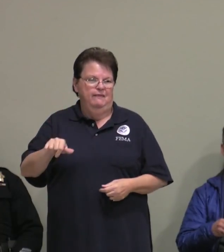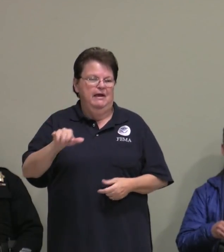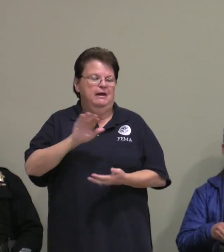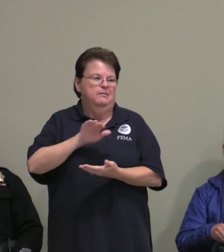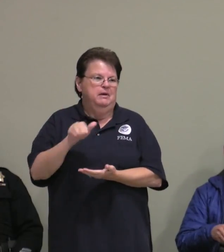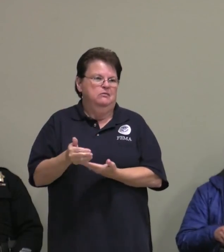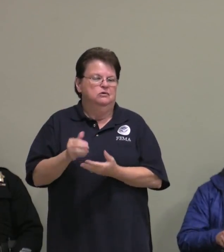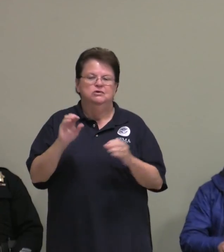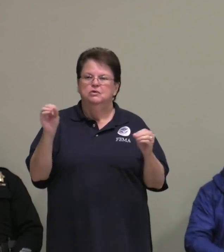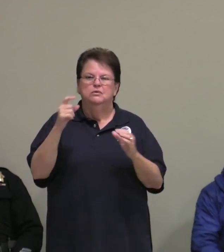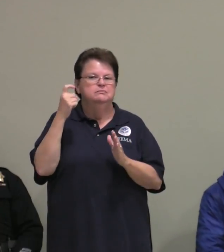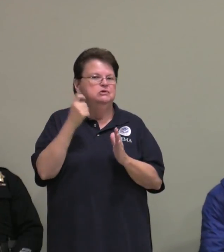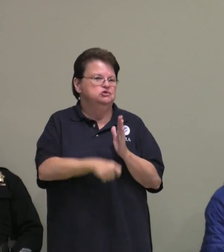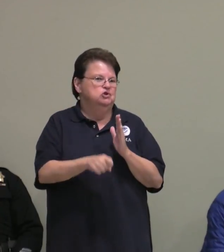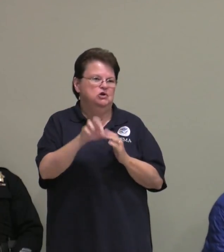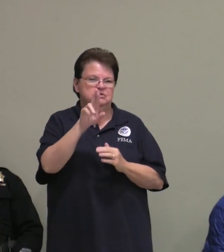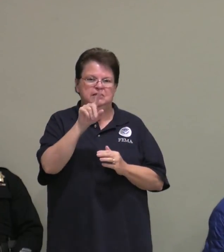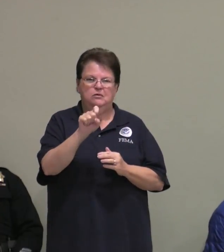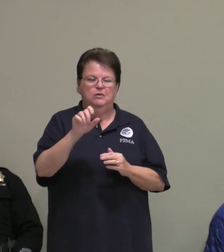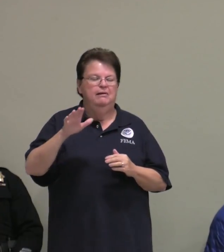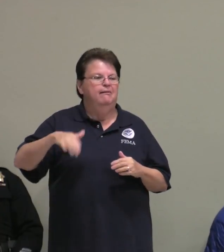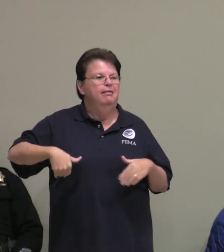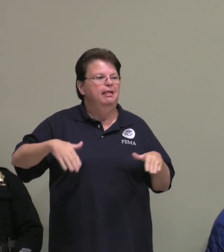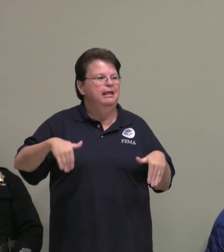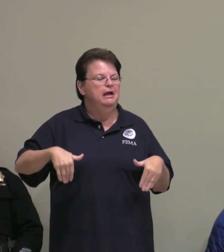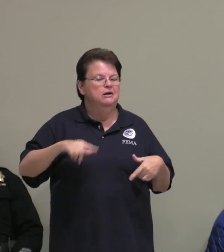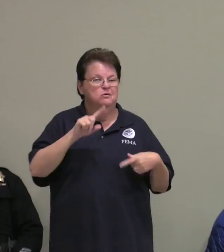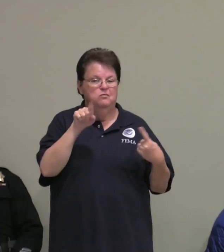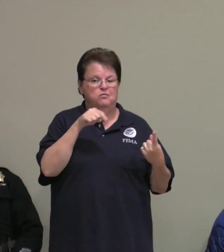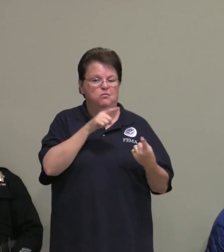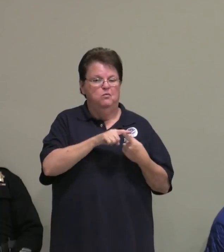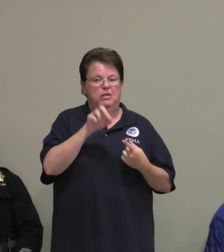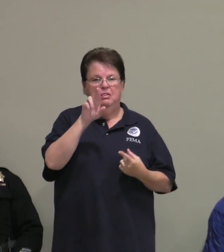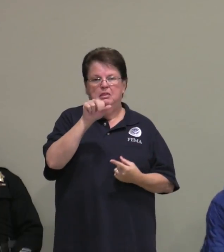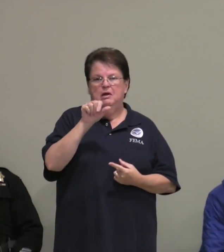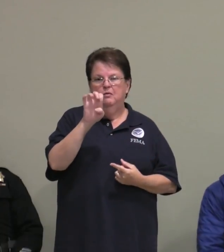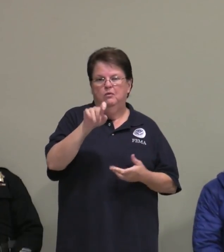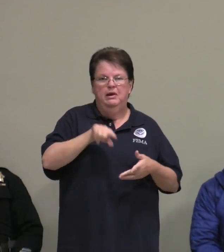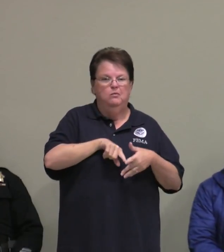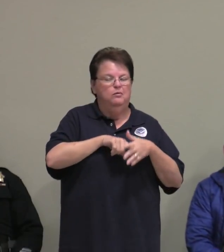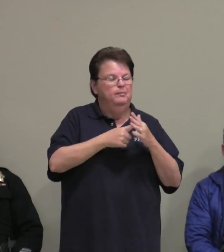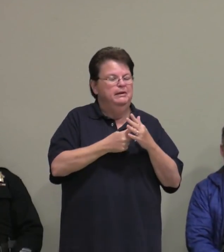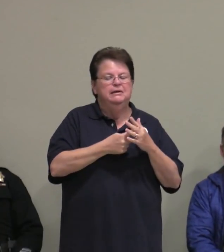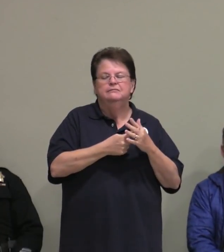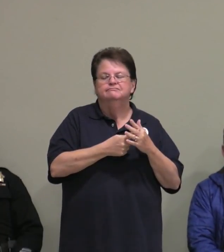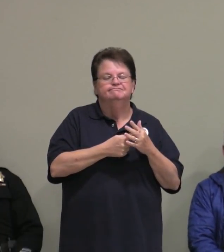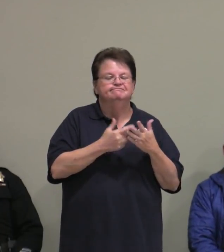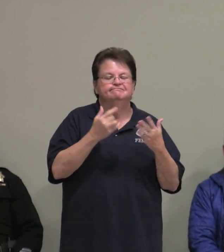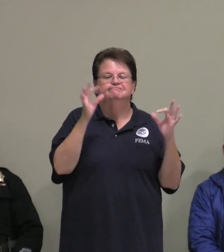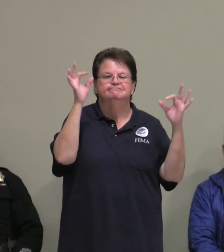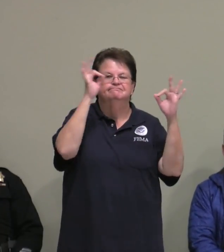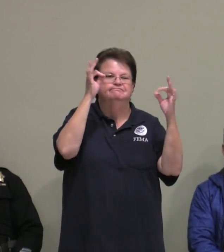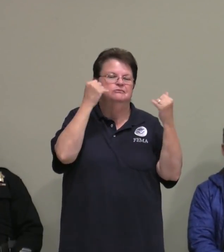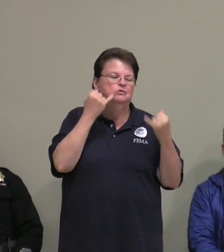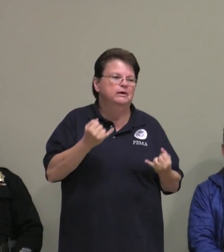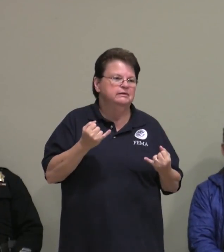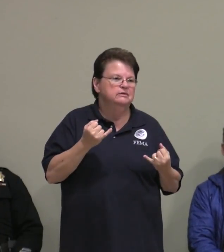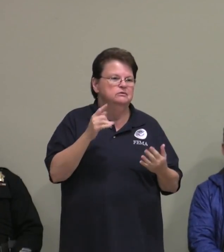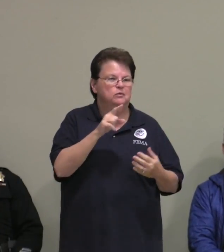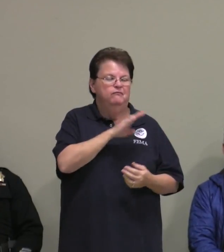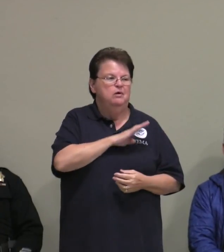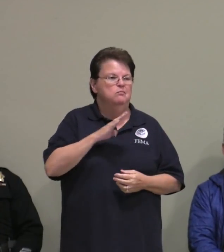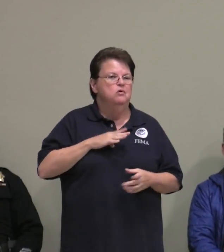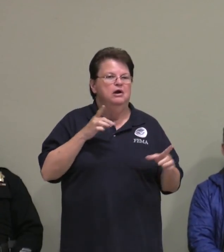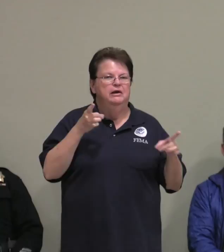No one has been charged that rate yet. And we don't know when that rate will start. We have, you have a board of